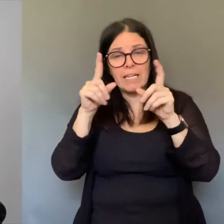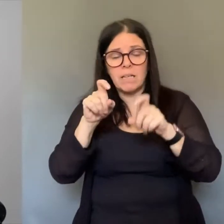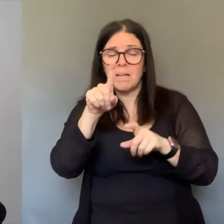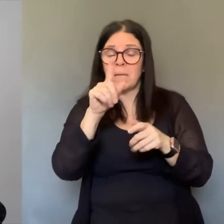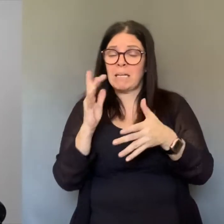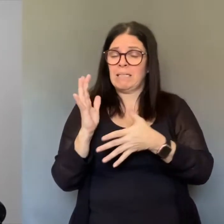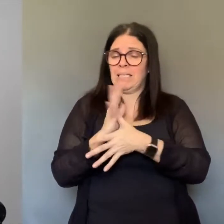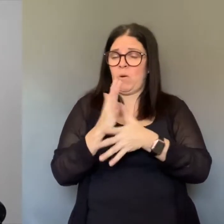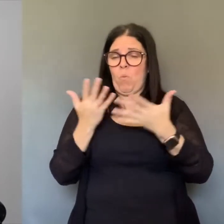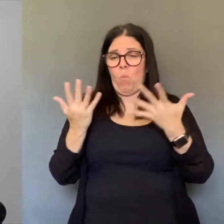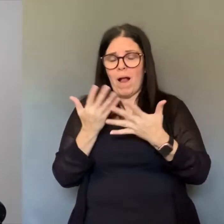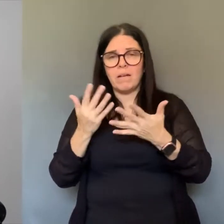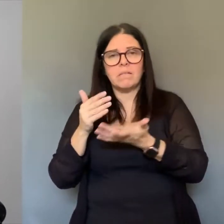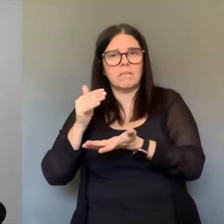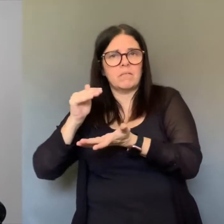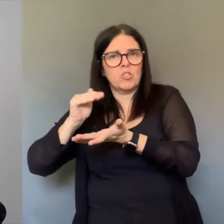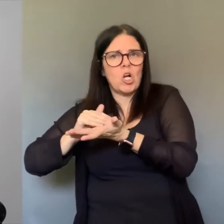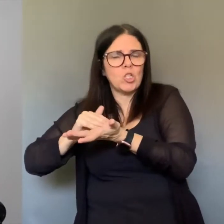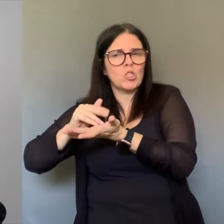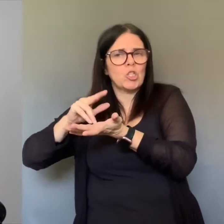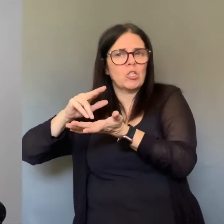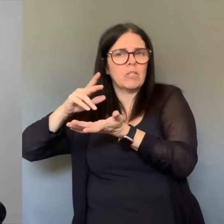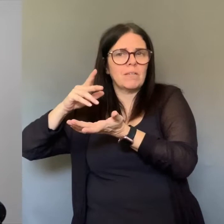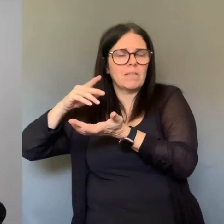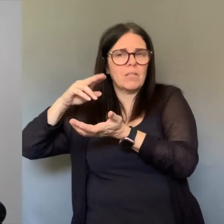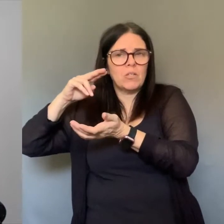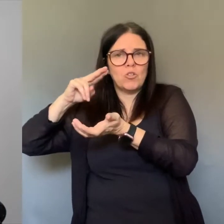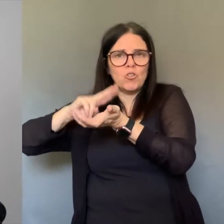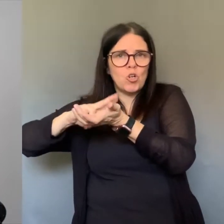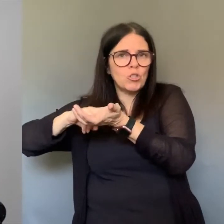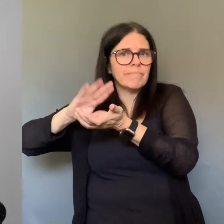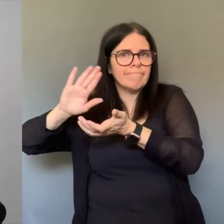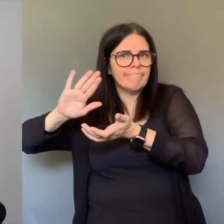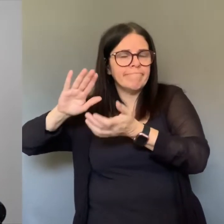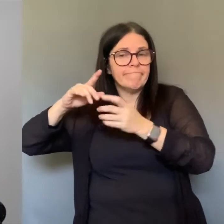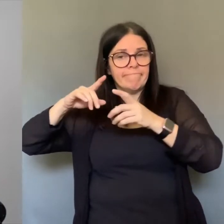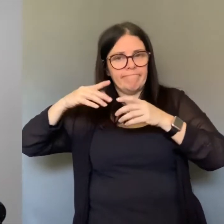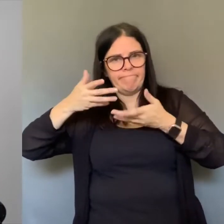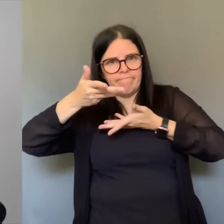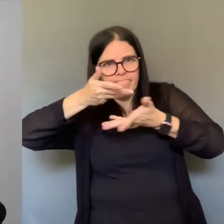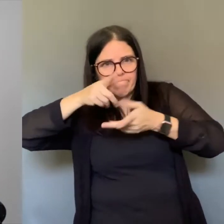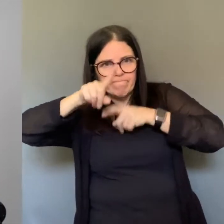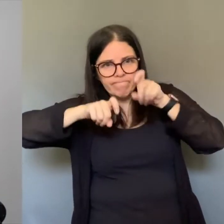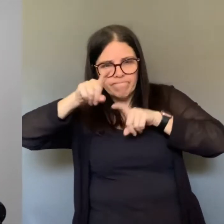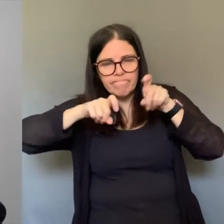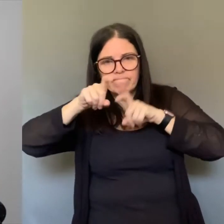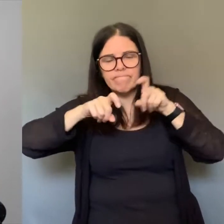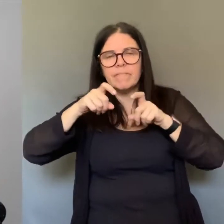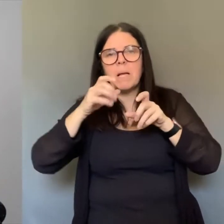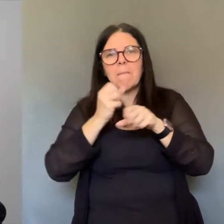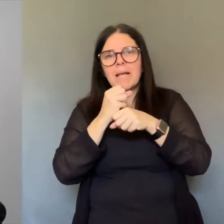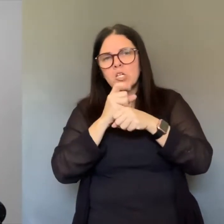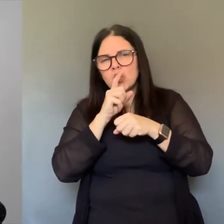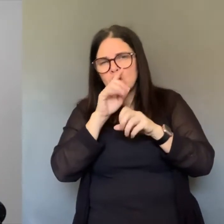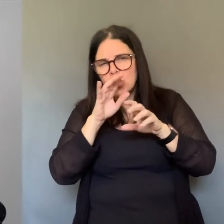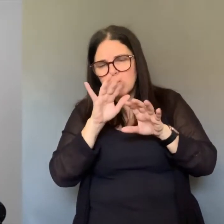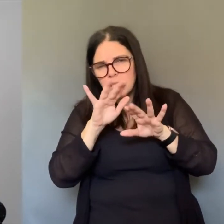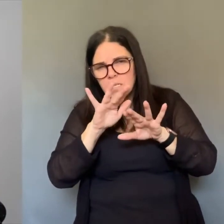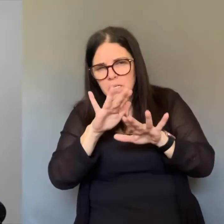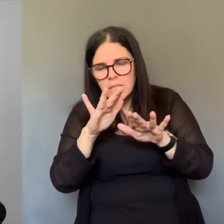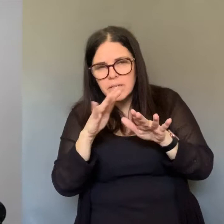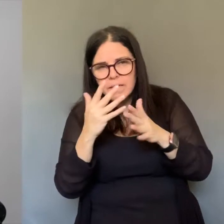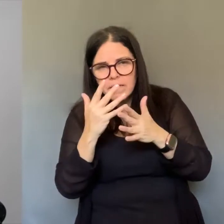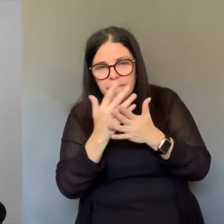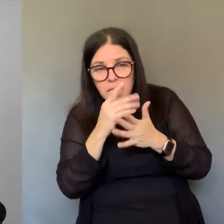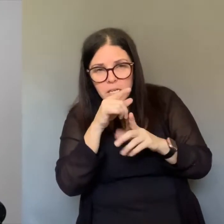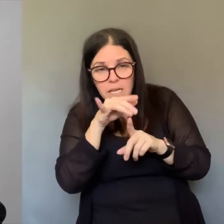assessment. So when people are going to the assessment center, they are assessed by a healthcare provider to make sure that they are not missing out on